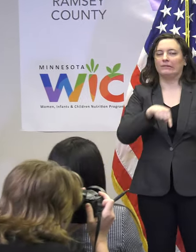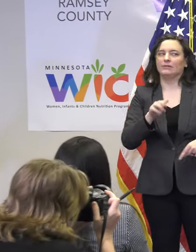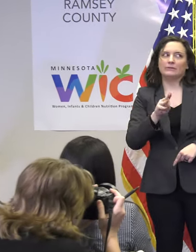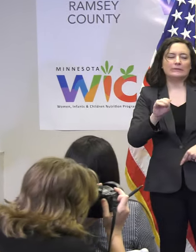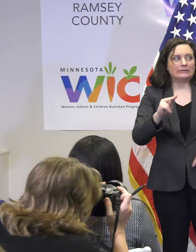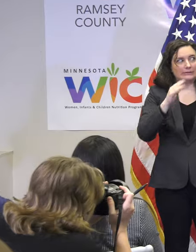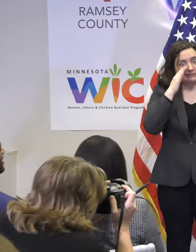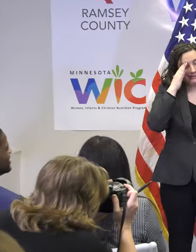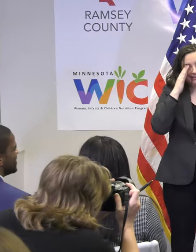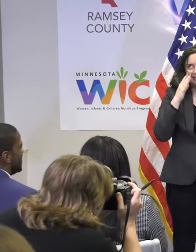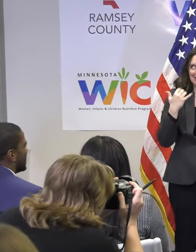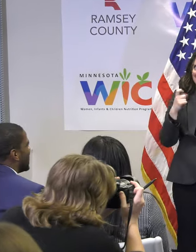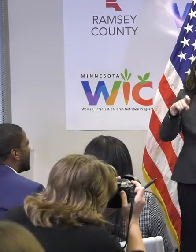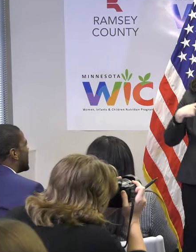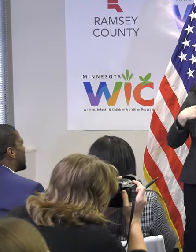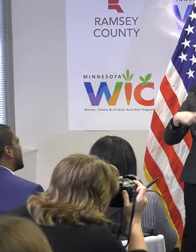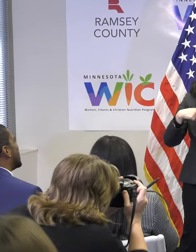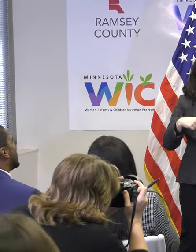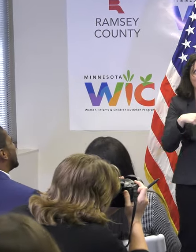and to say good things about Minnesota.